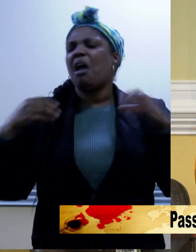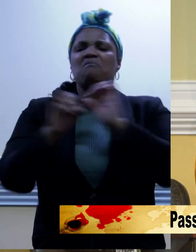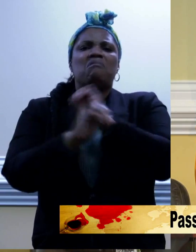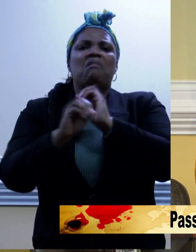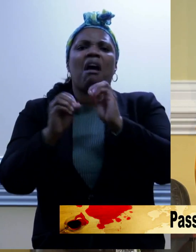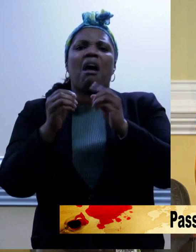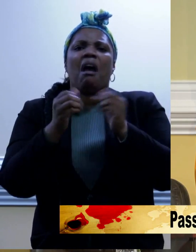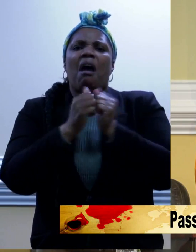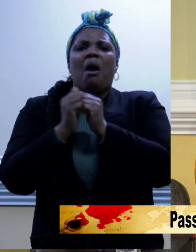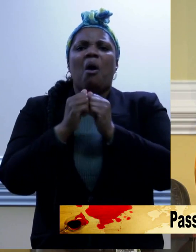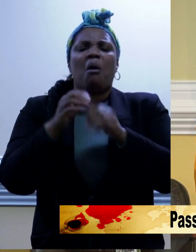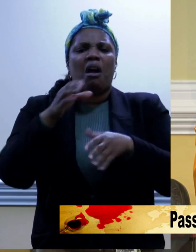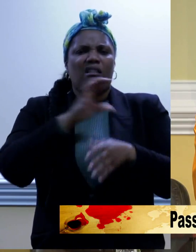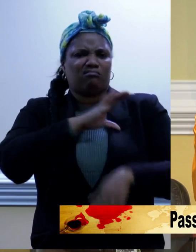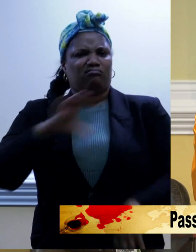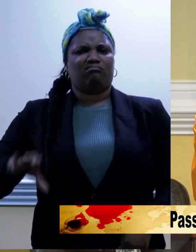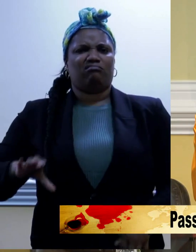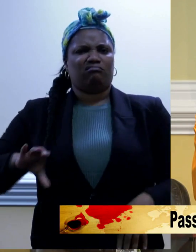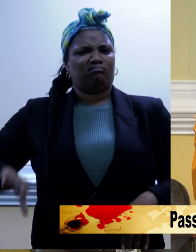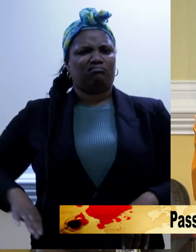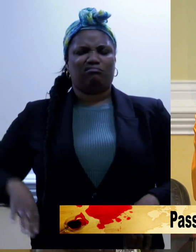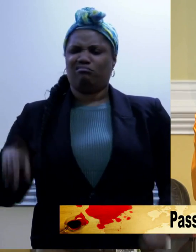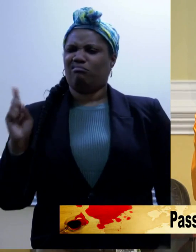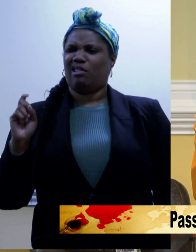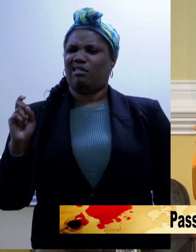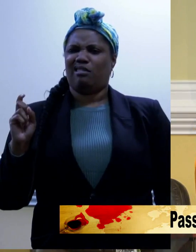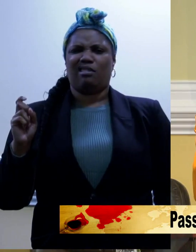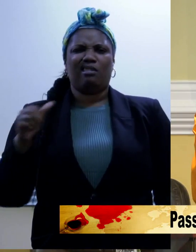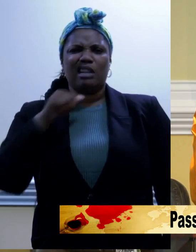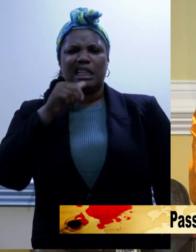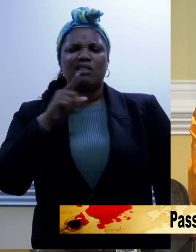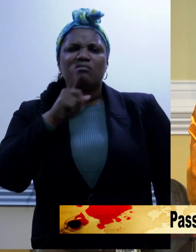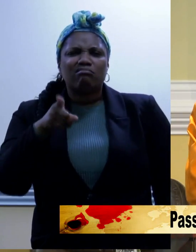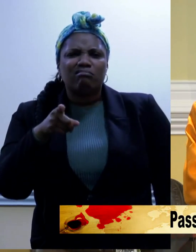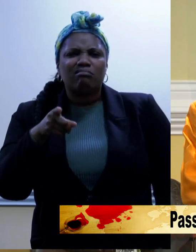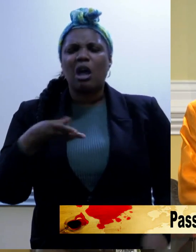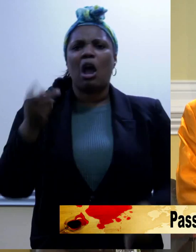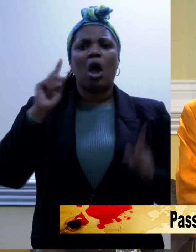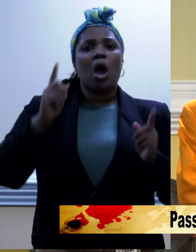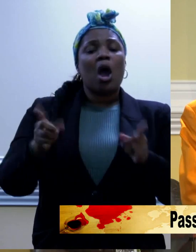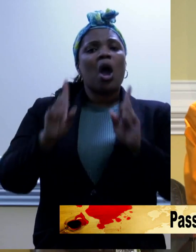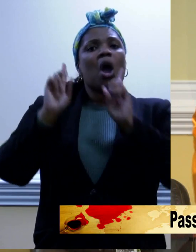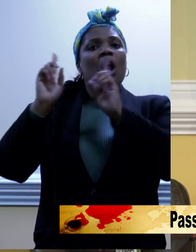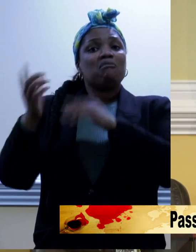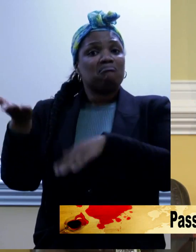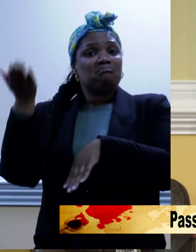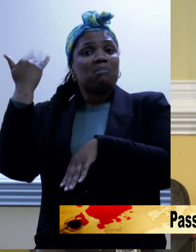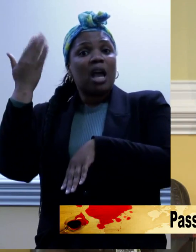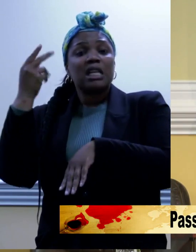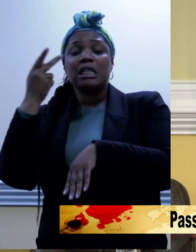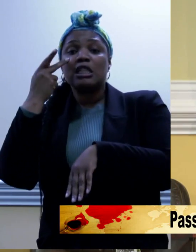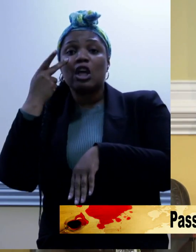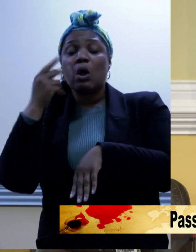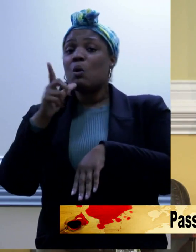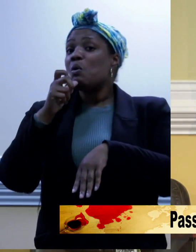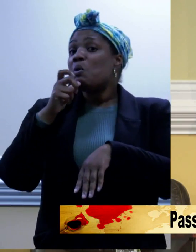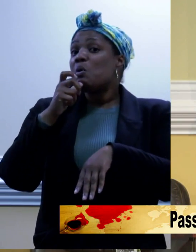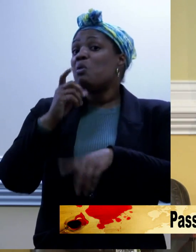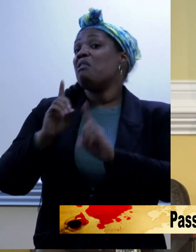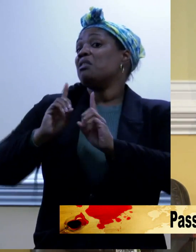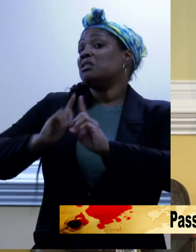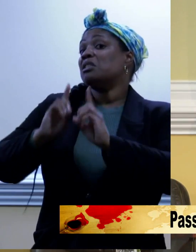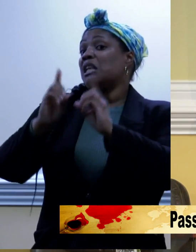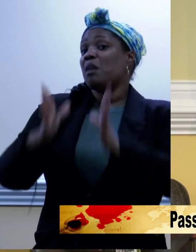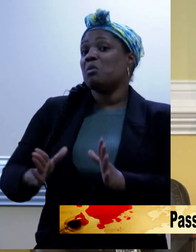I tell people all the time, go back and see who the apostles were.